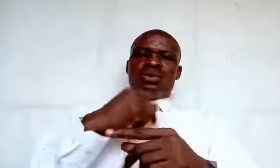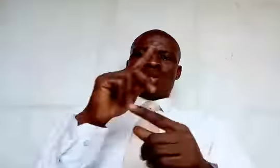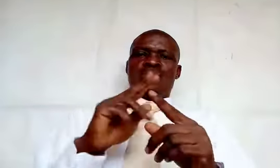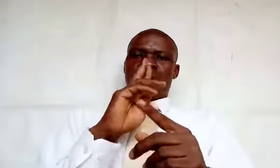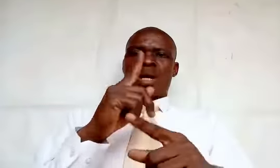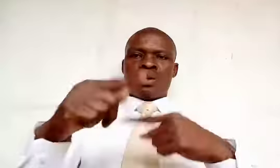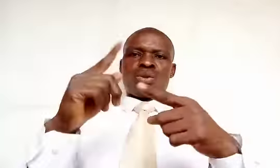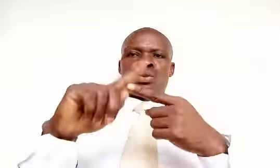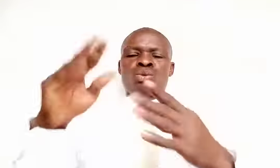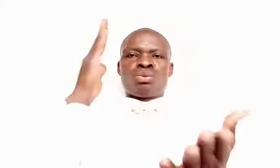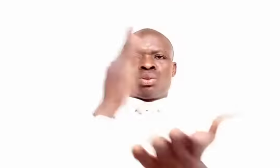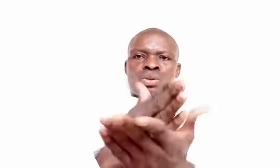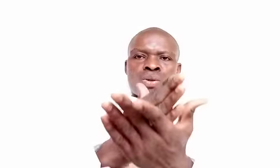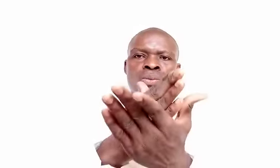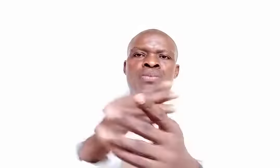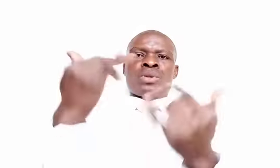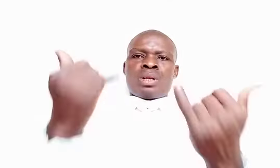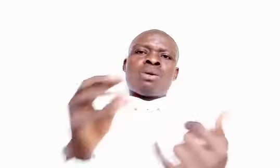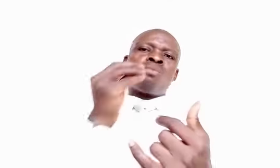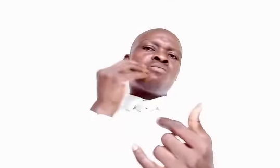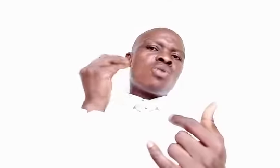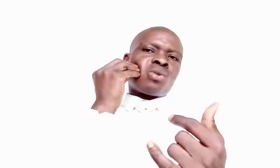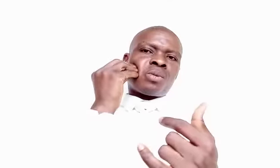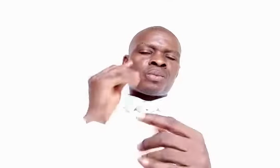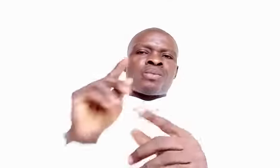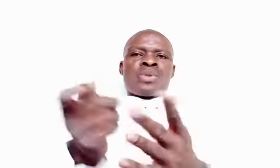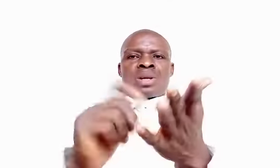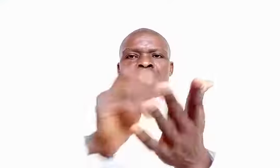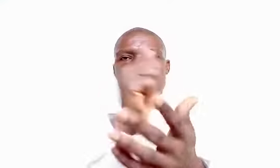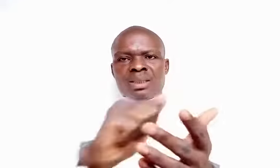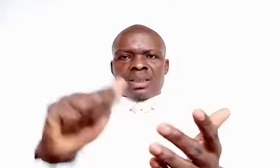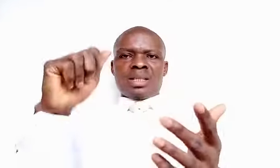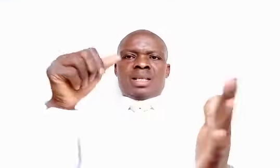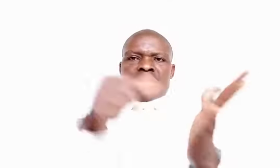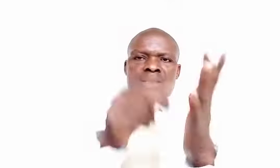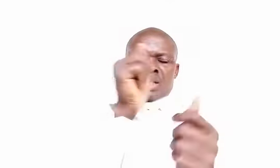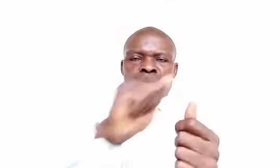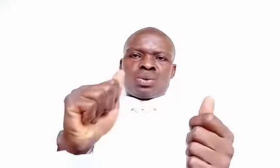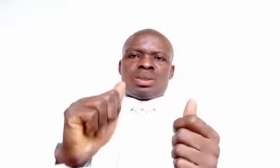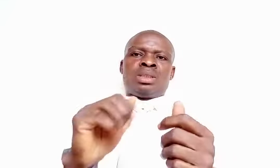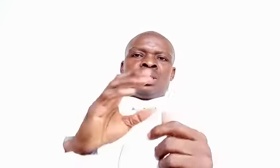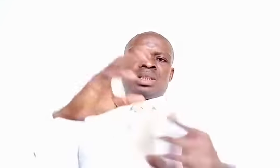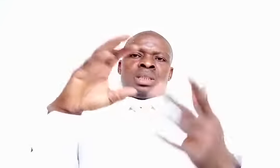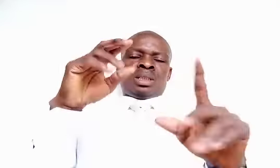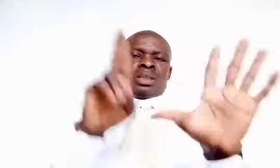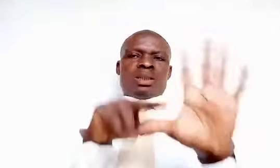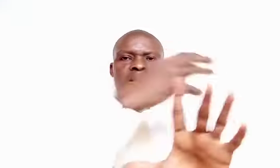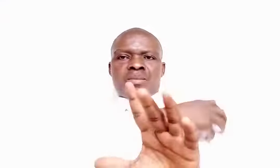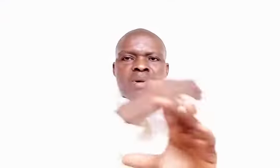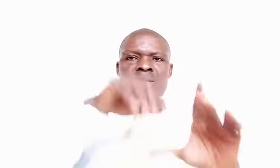can write down your assignment. Write a letter to the chairman of your local council development area, explaining to